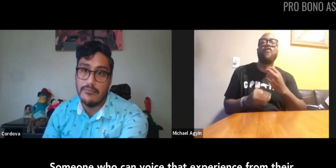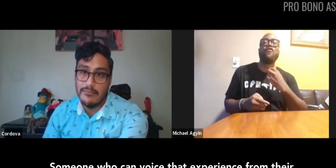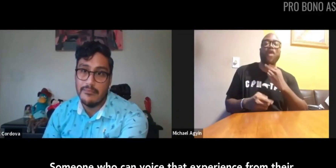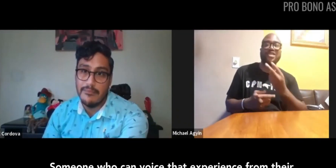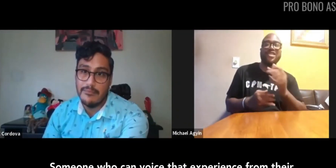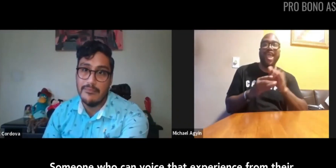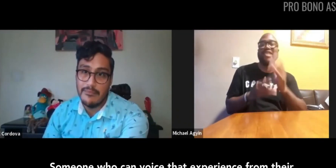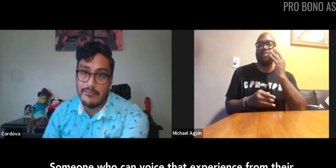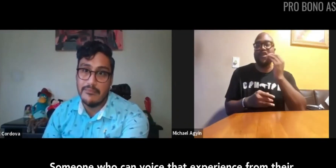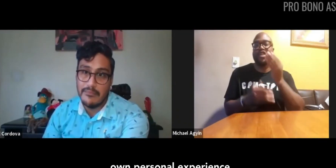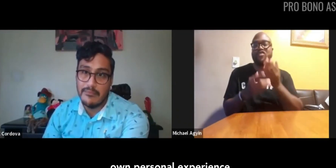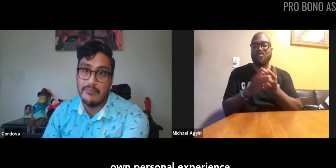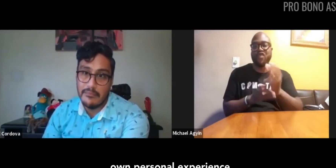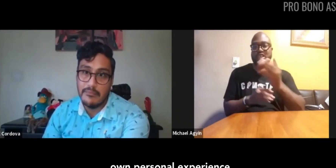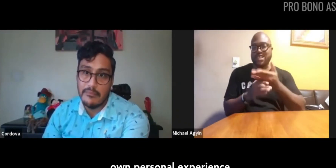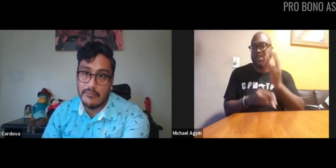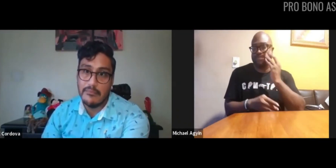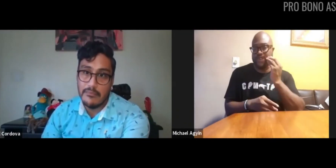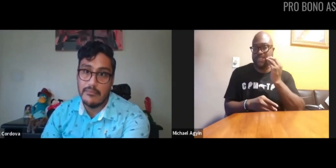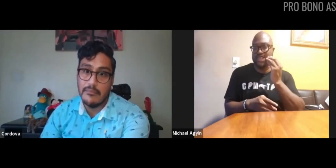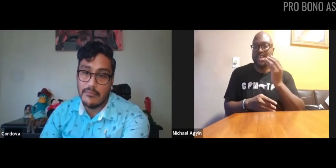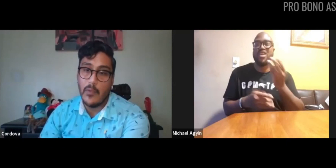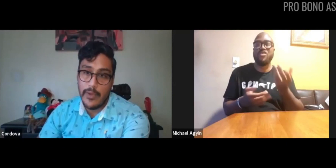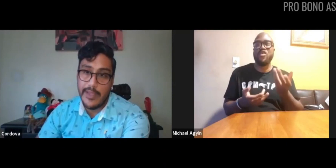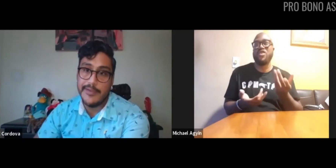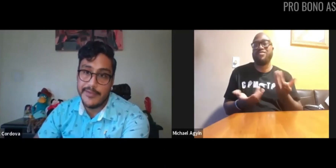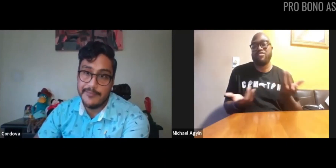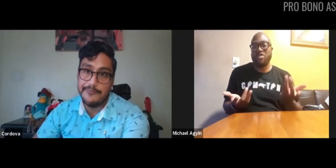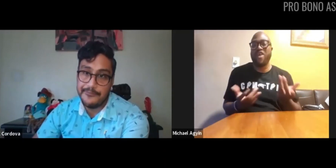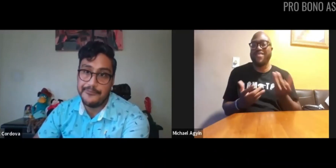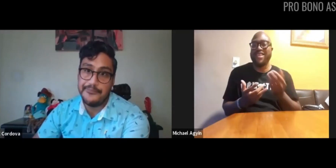Someone who can voice that experience from their own personal experience.